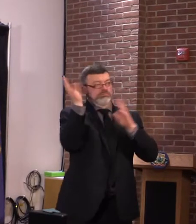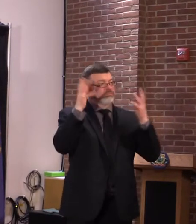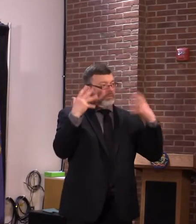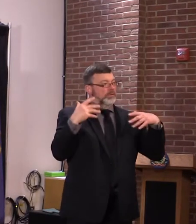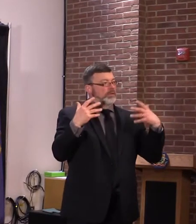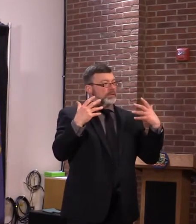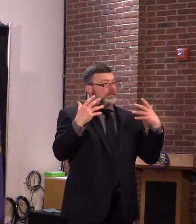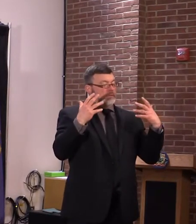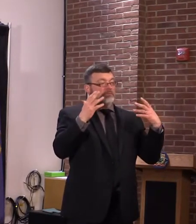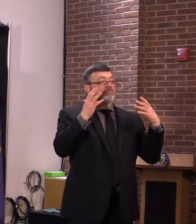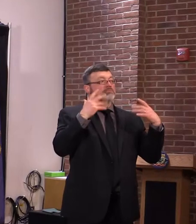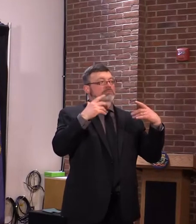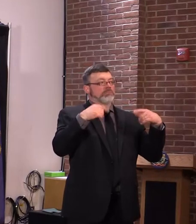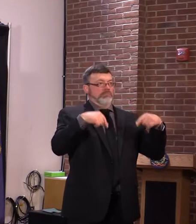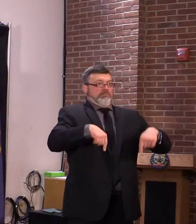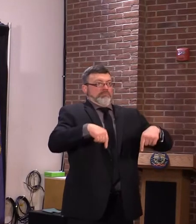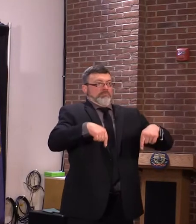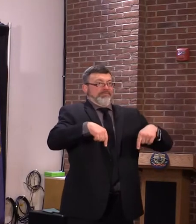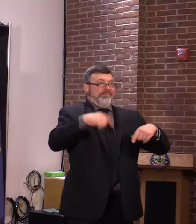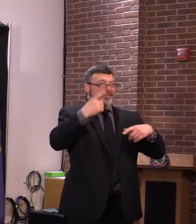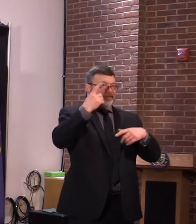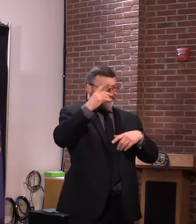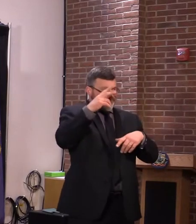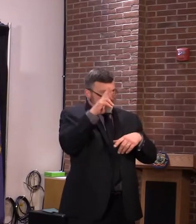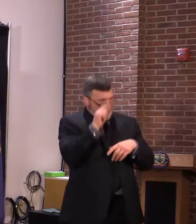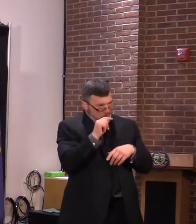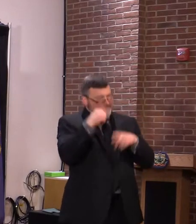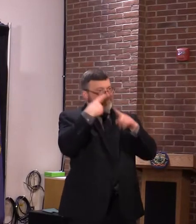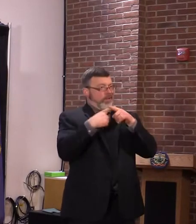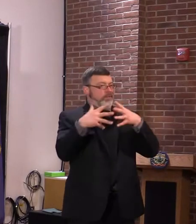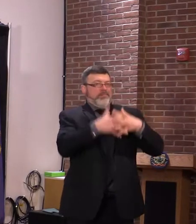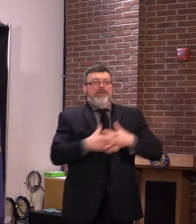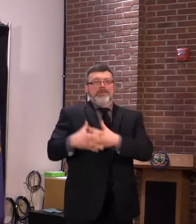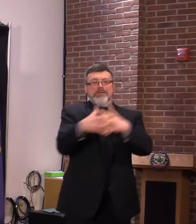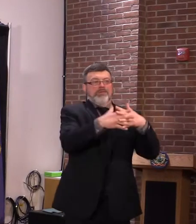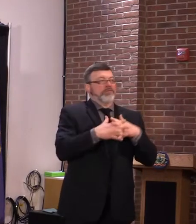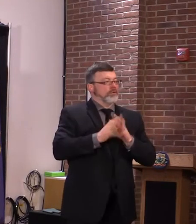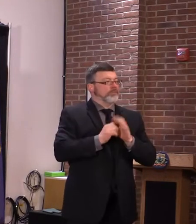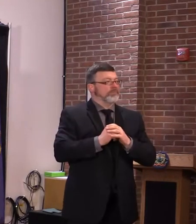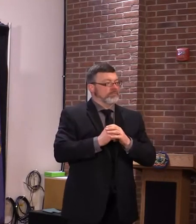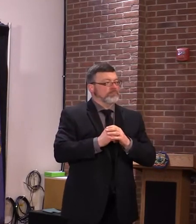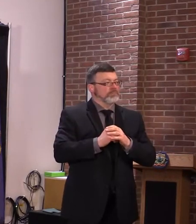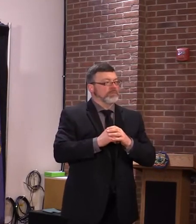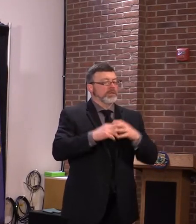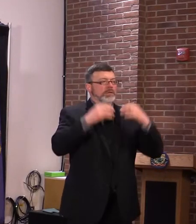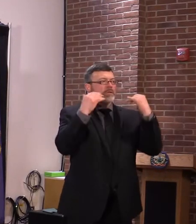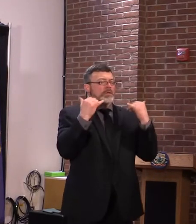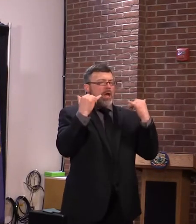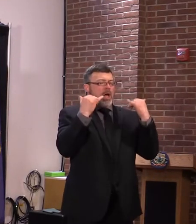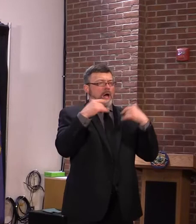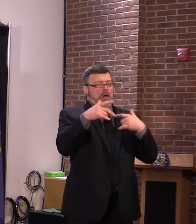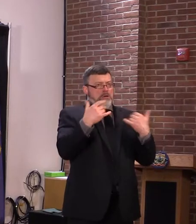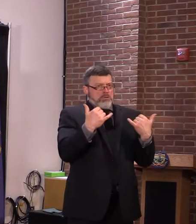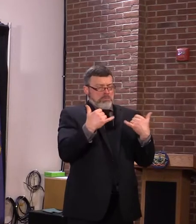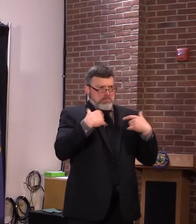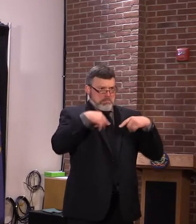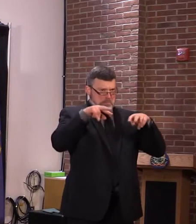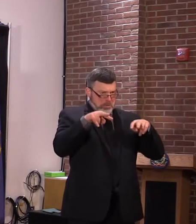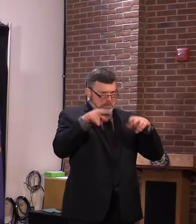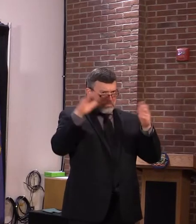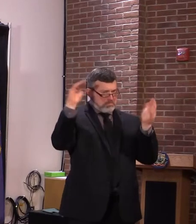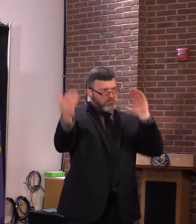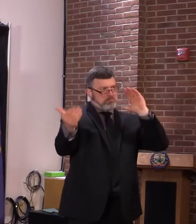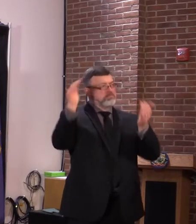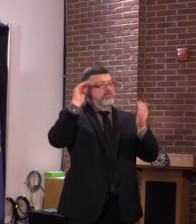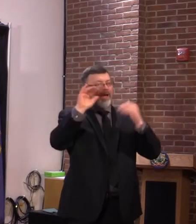Vermont, and the governor has aptly illustrated the fact that it is certainly not high when compared to the national